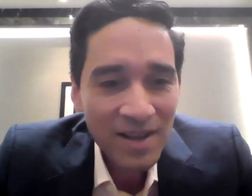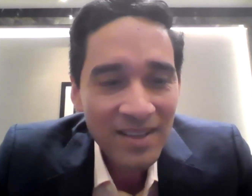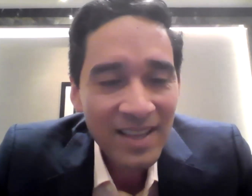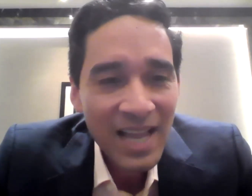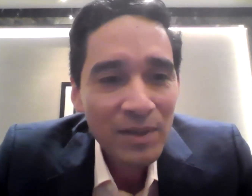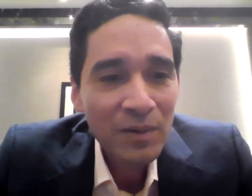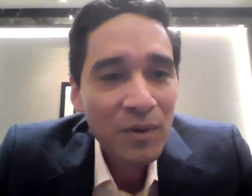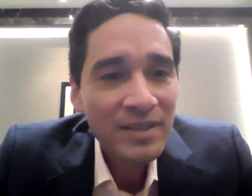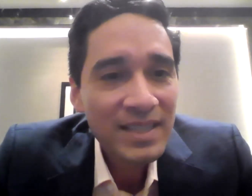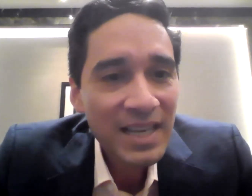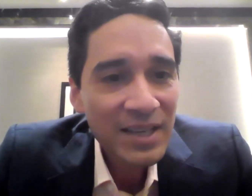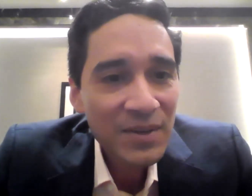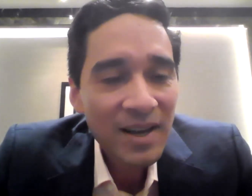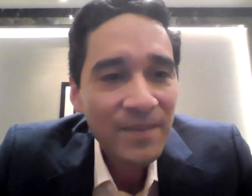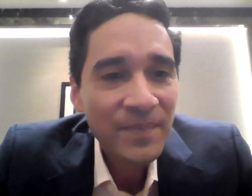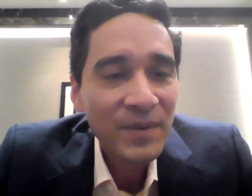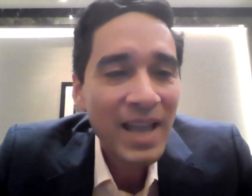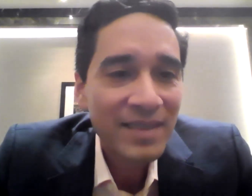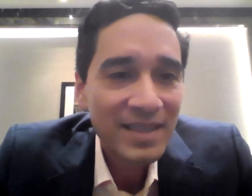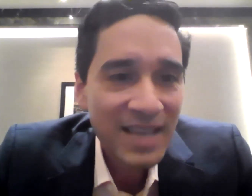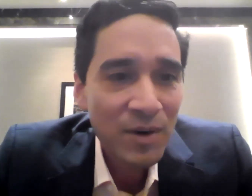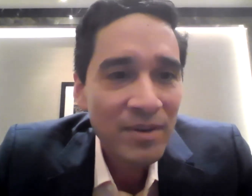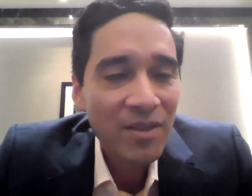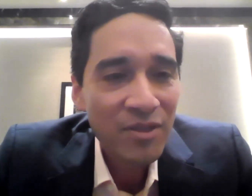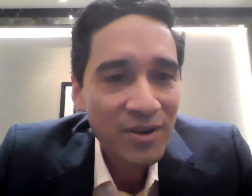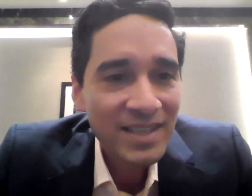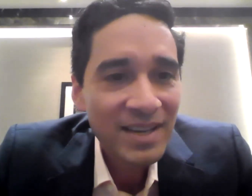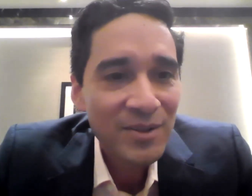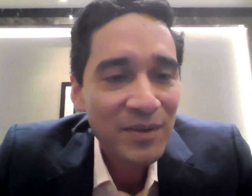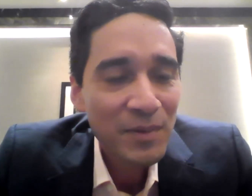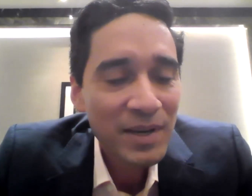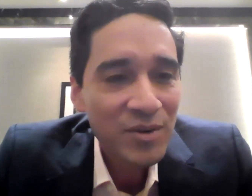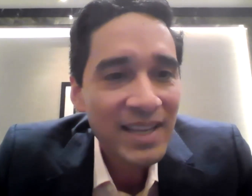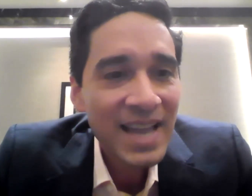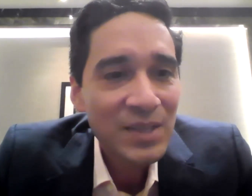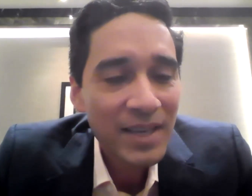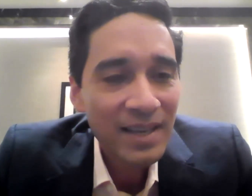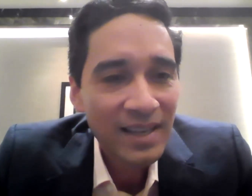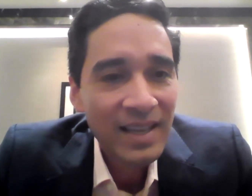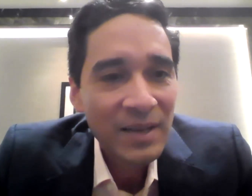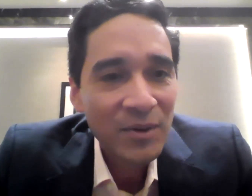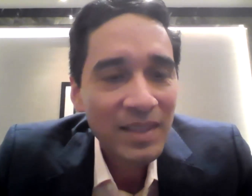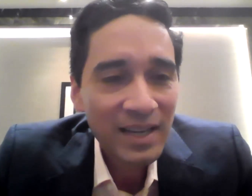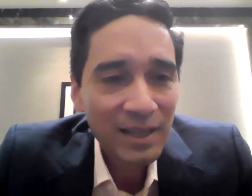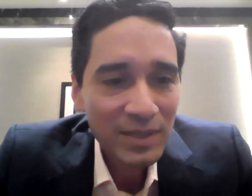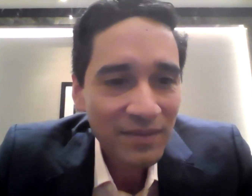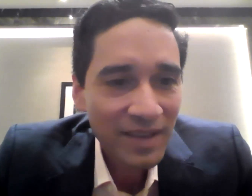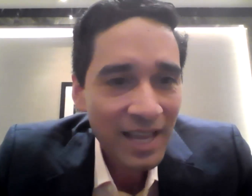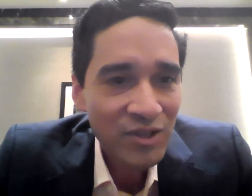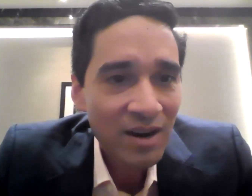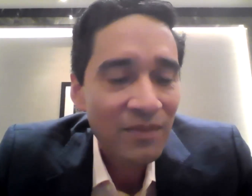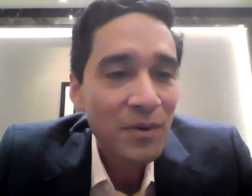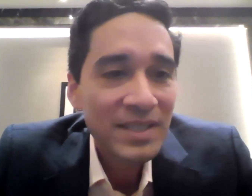as well. And we look forward to seeing you. We have the same webinar on Thursday also if you want to join. And next week, it will be the